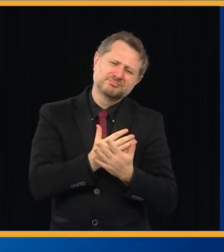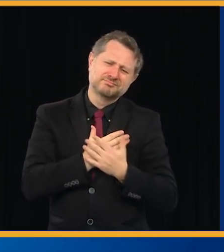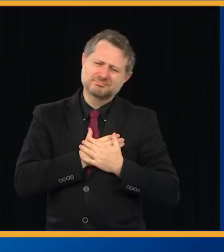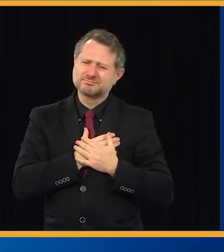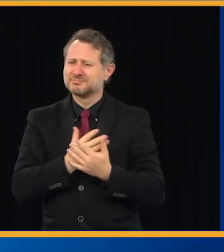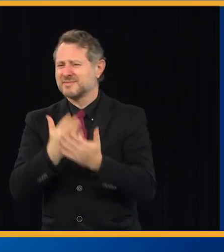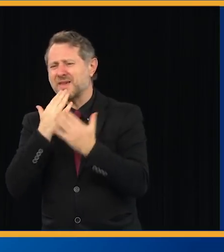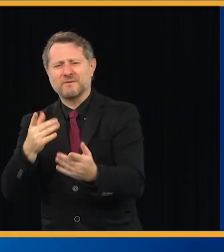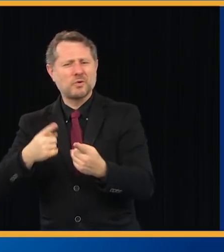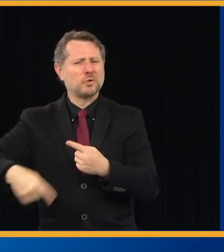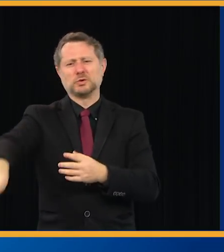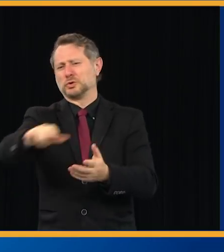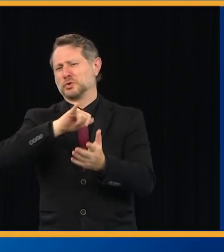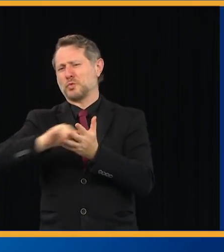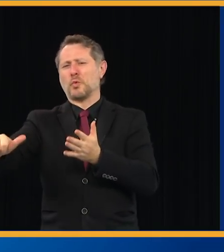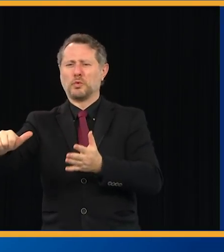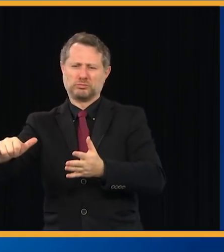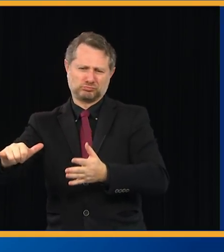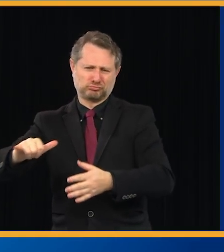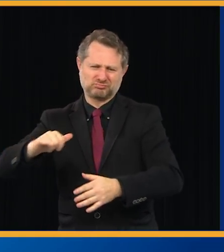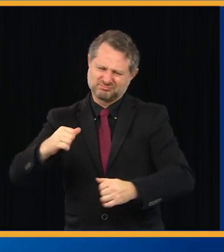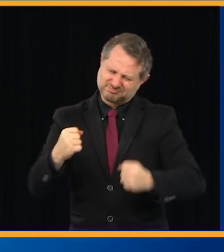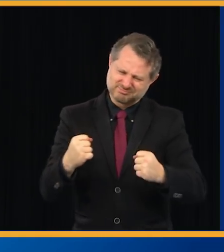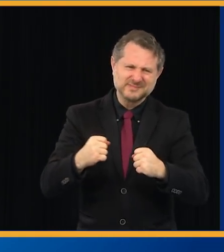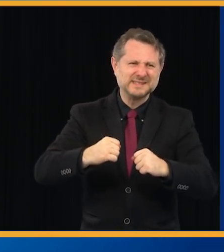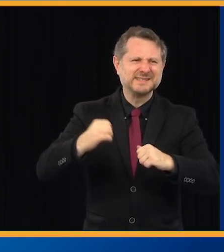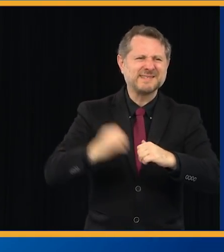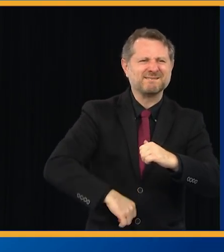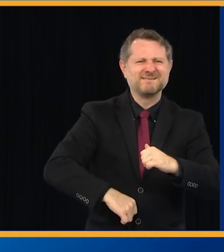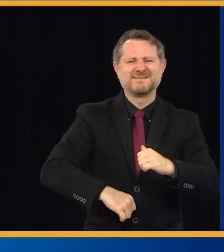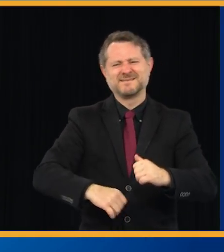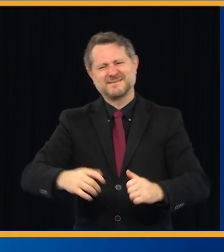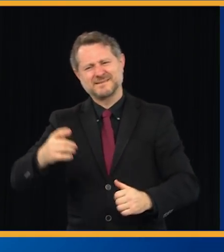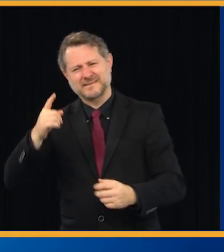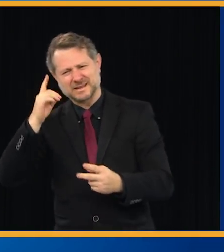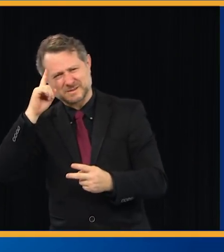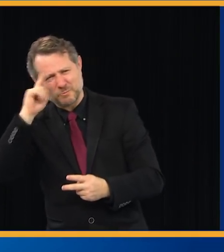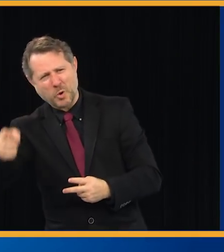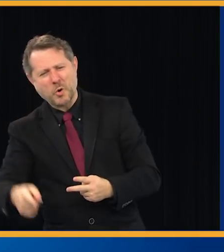York tough, which is not just tough, but smart and disciplined and